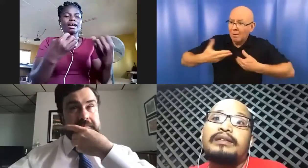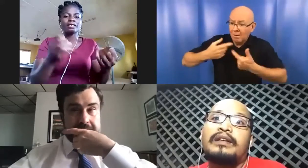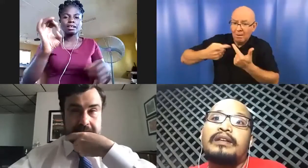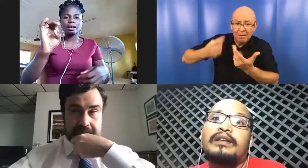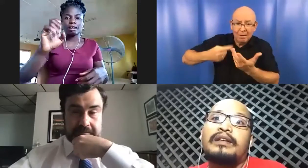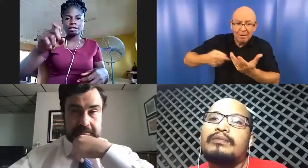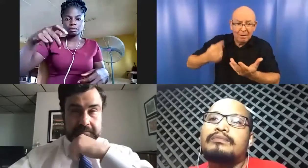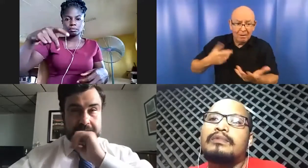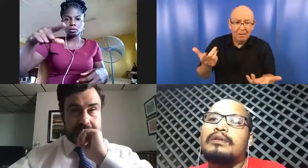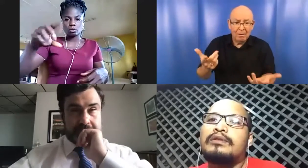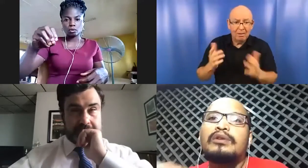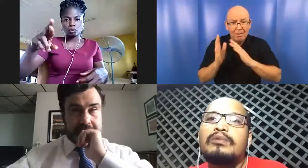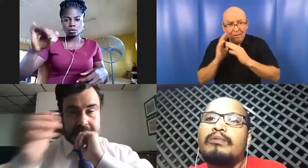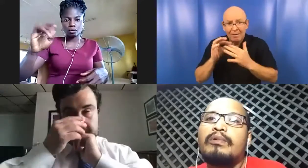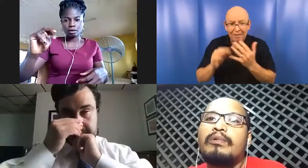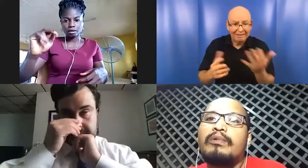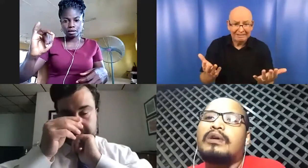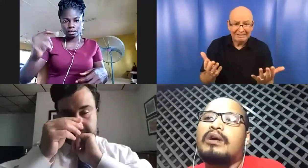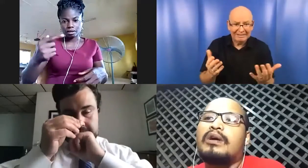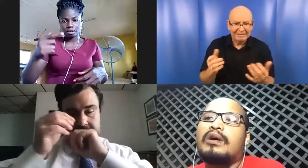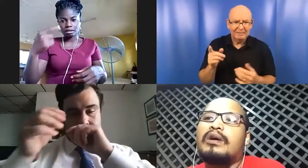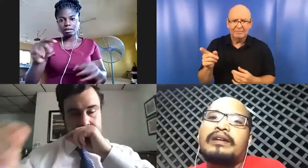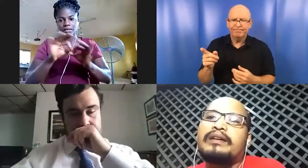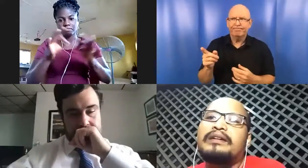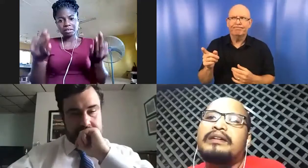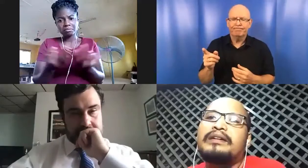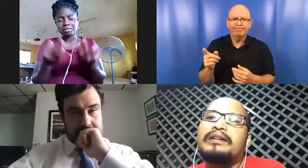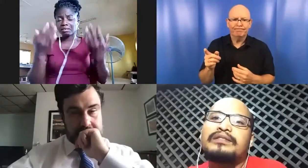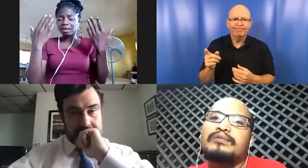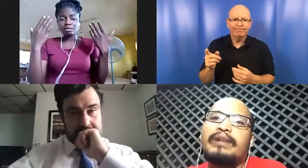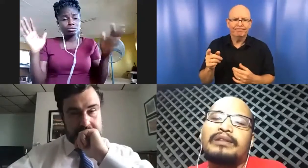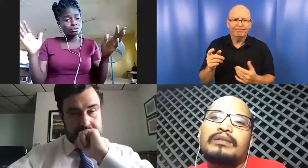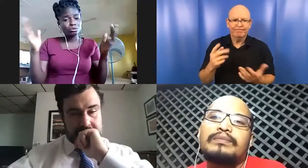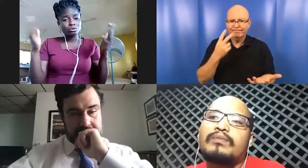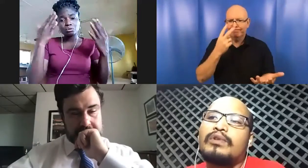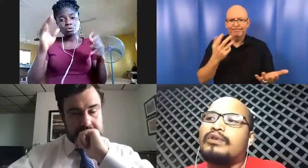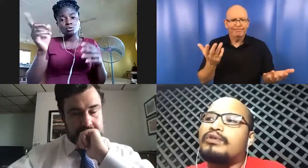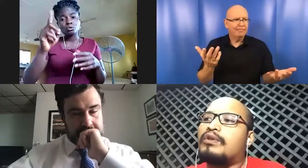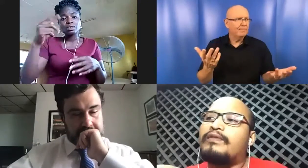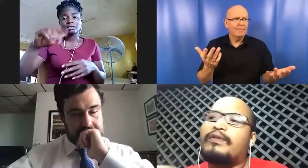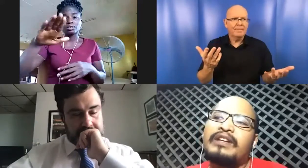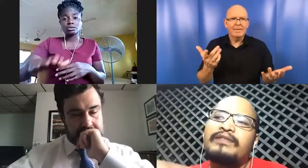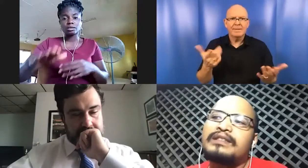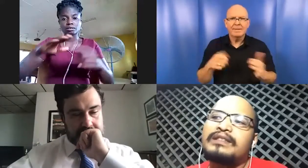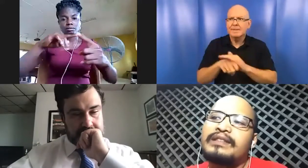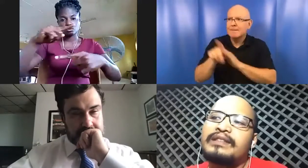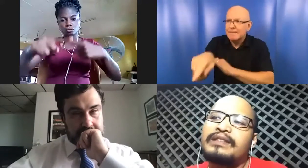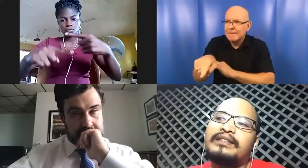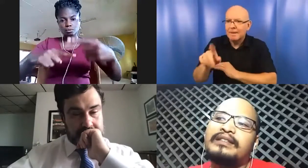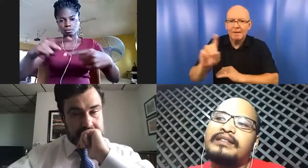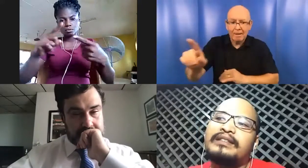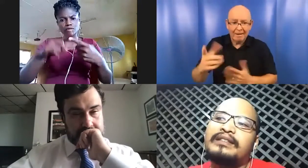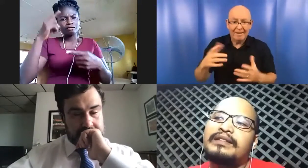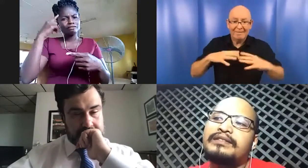suddenly the family don't know where the child went. So for several days,